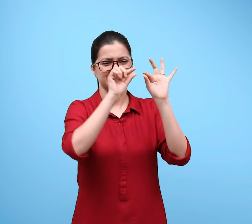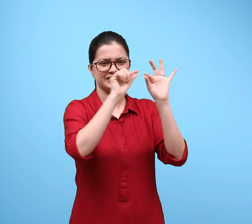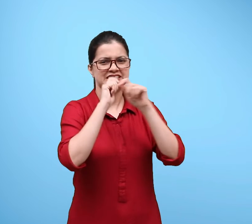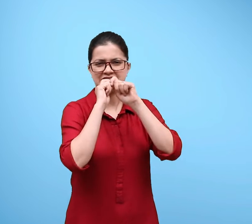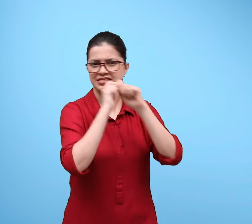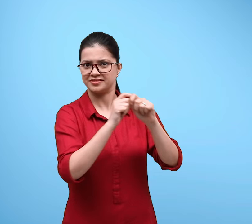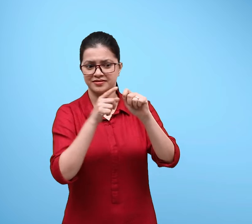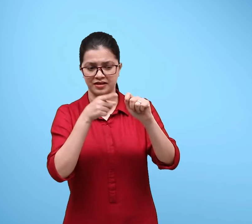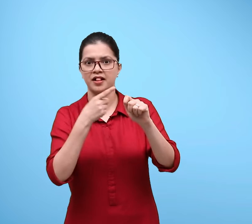copper wire,